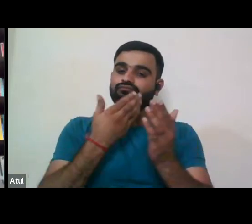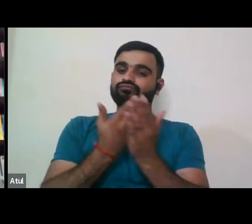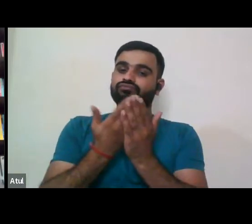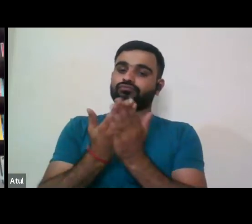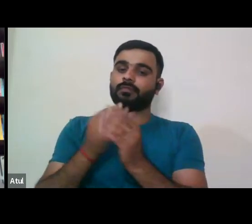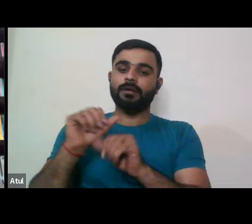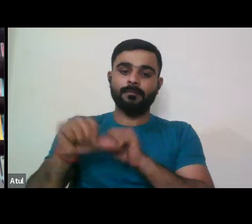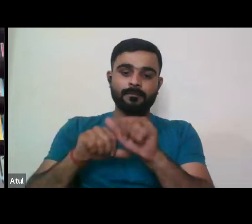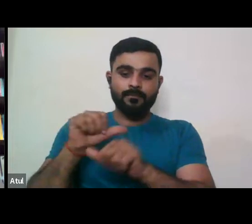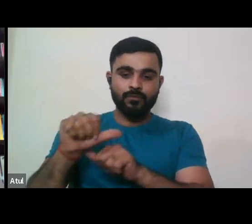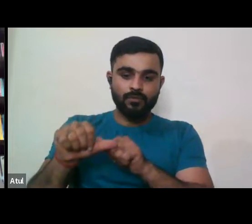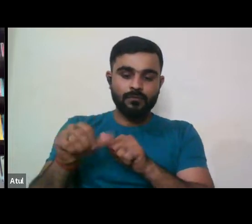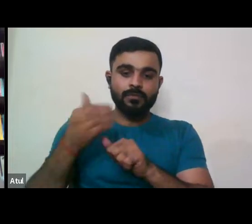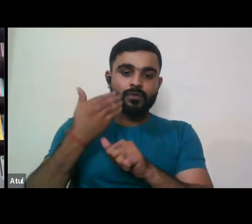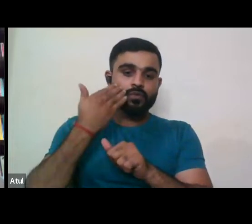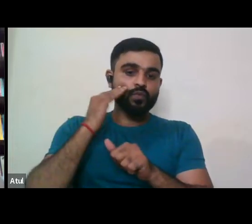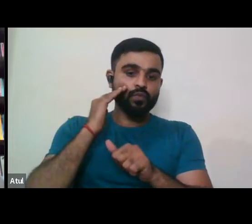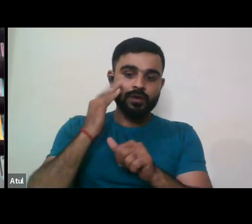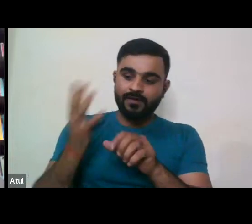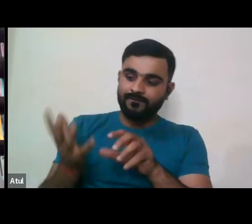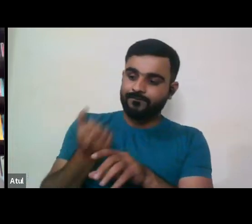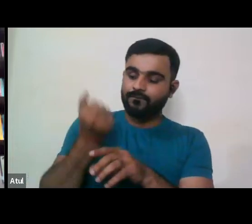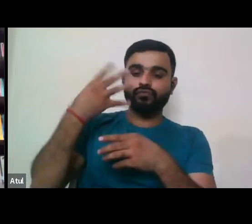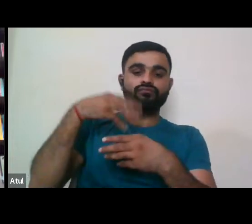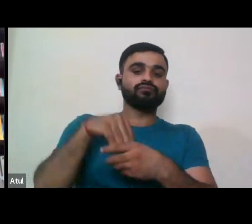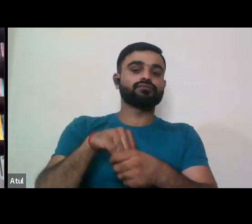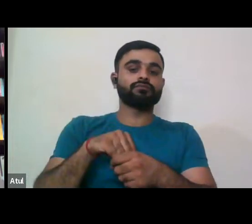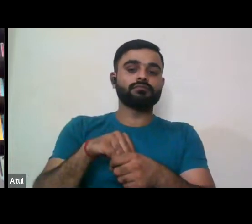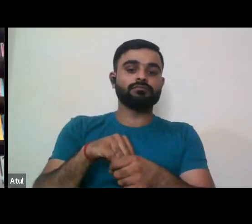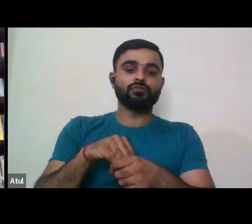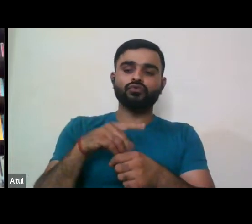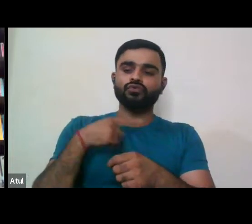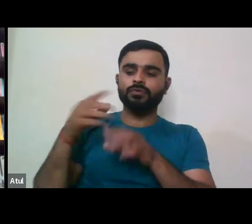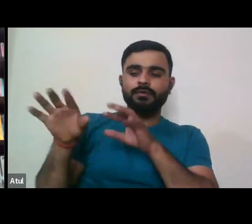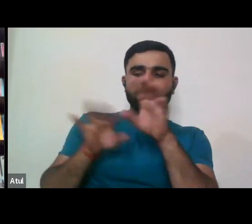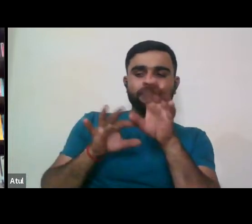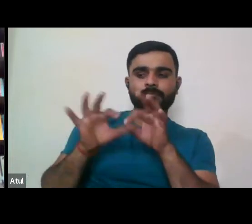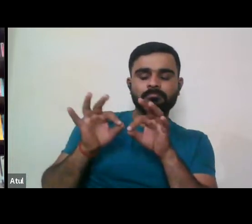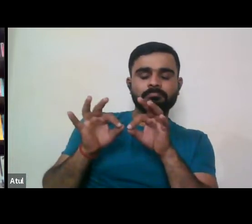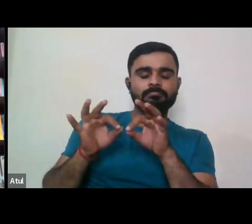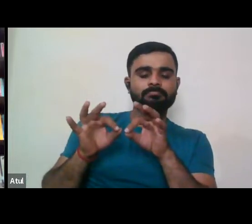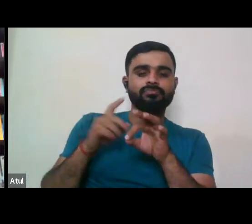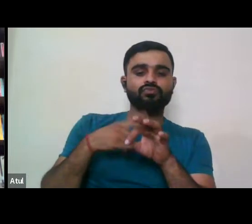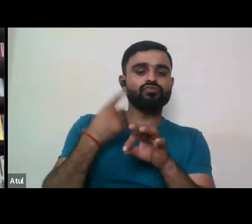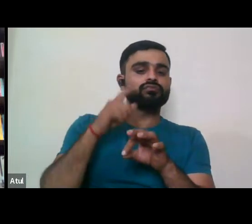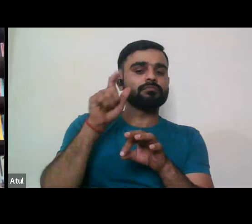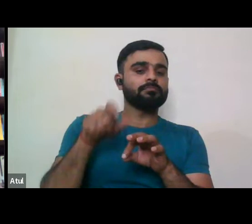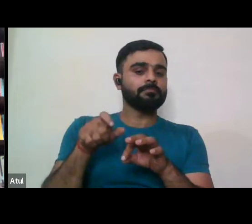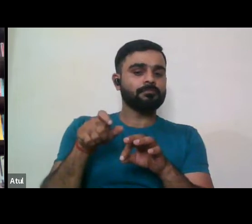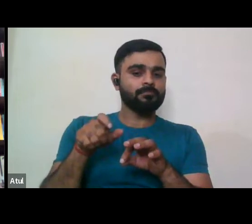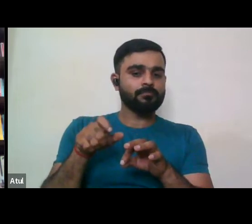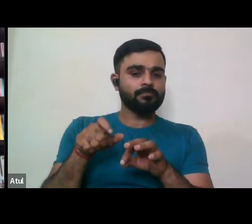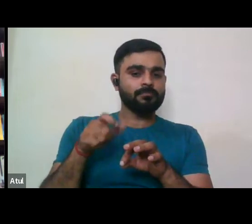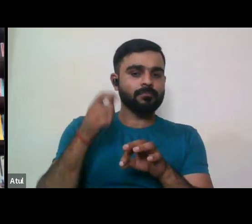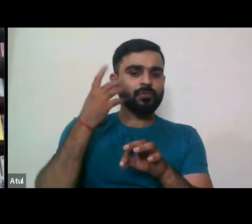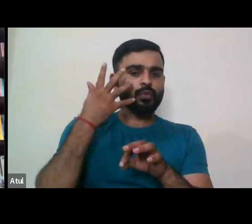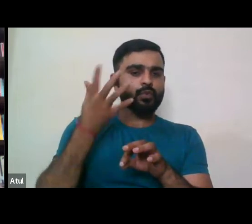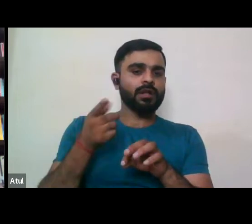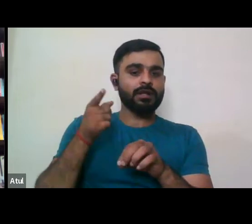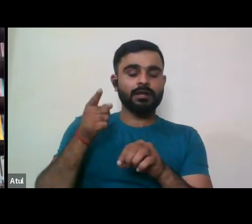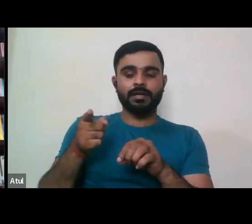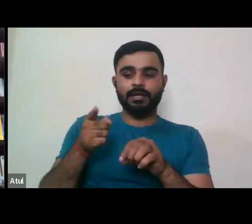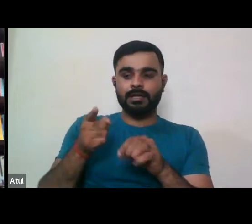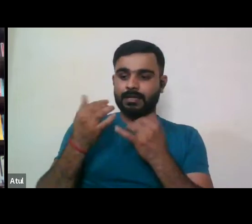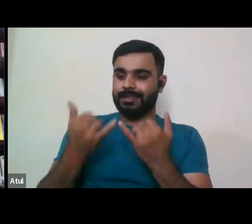process, right? When are they getting appointed? Who is getting picked up? And why the